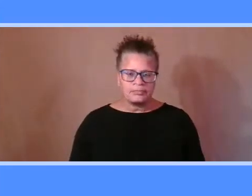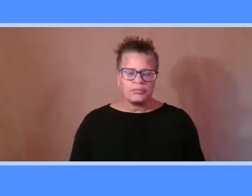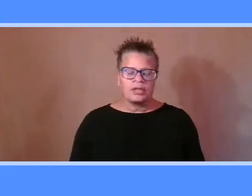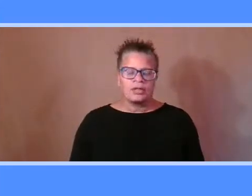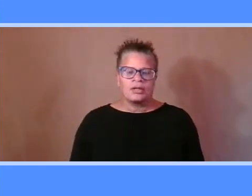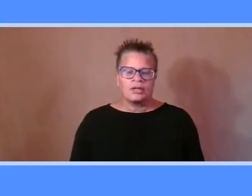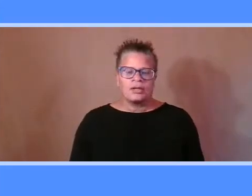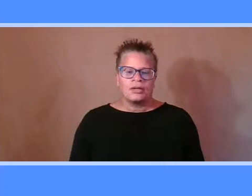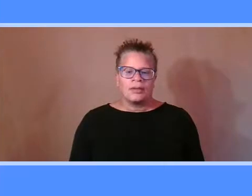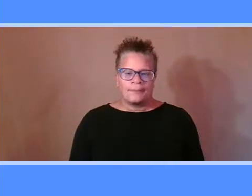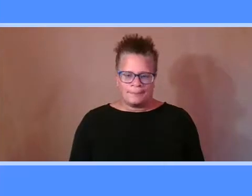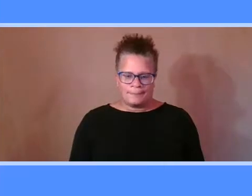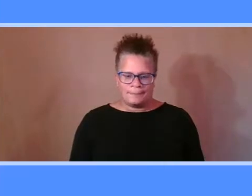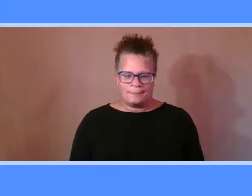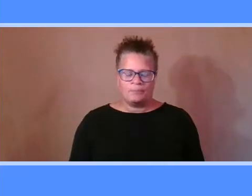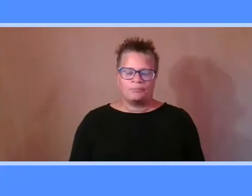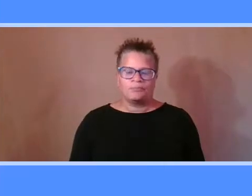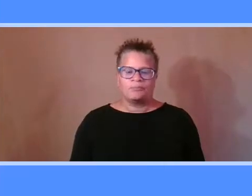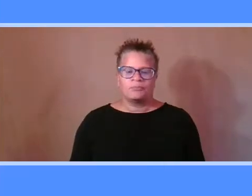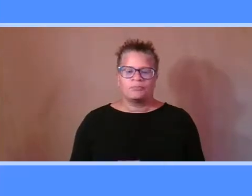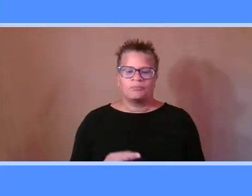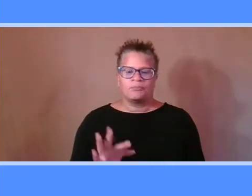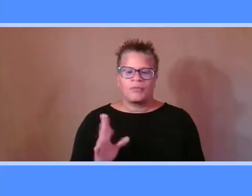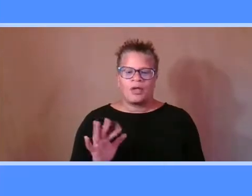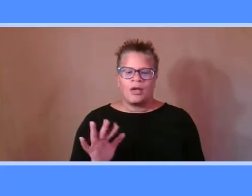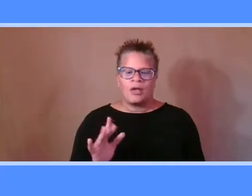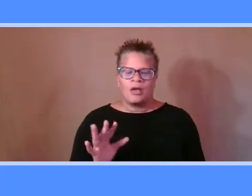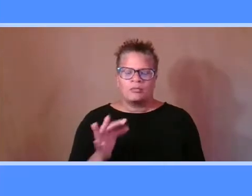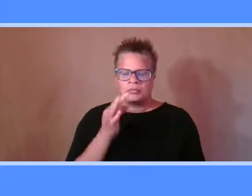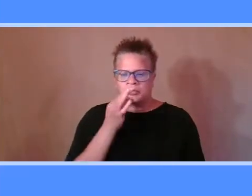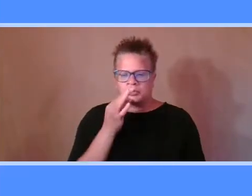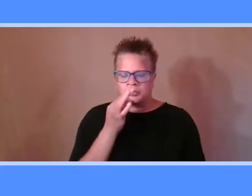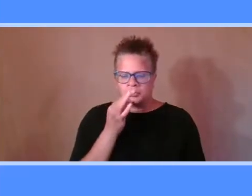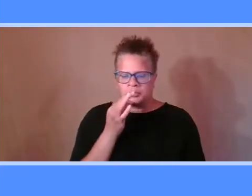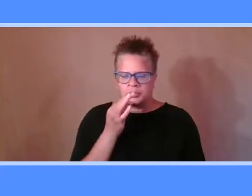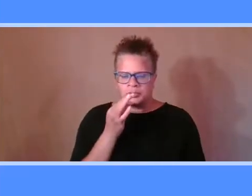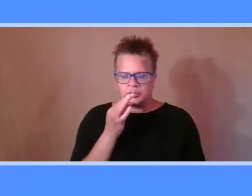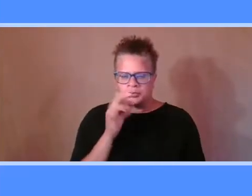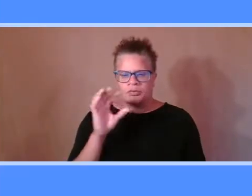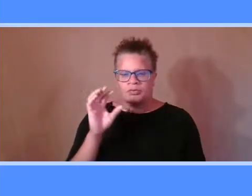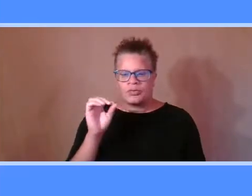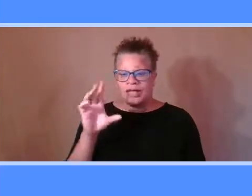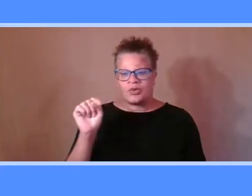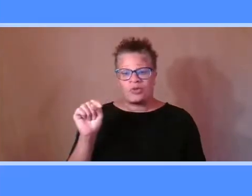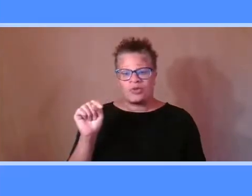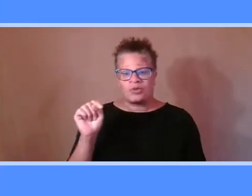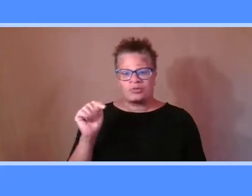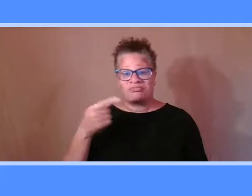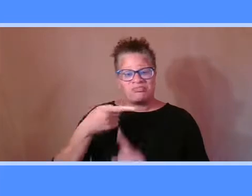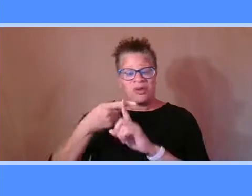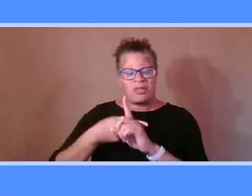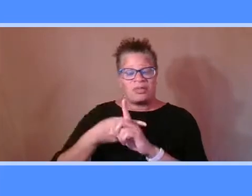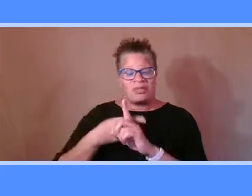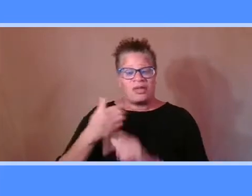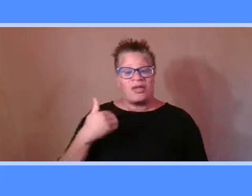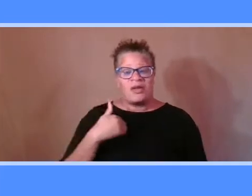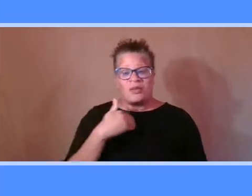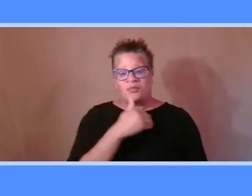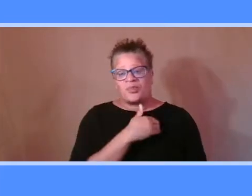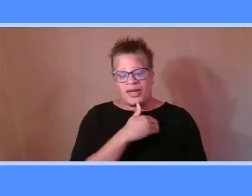All right, almost done. We're coming up on October, which is